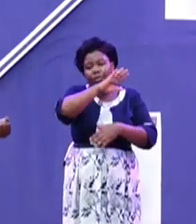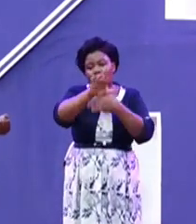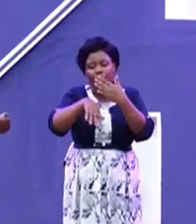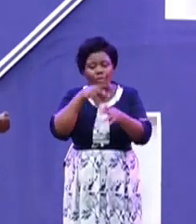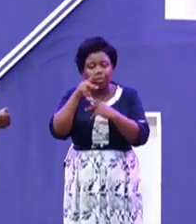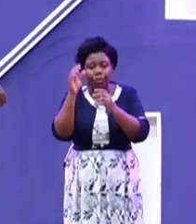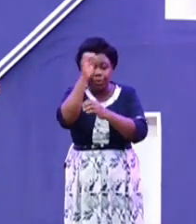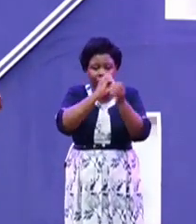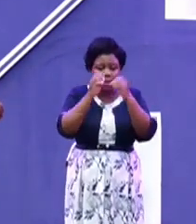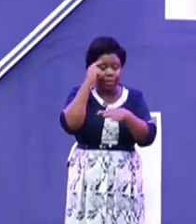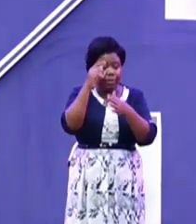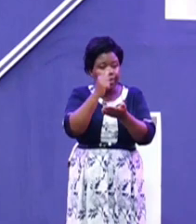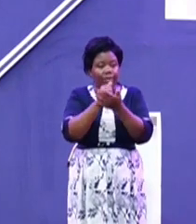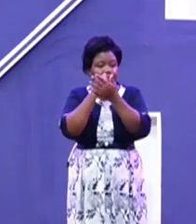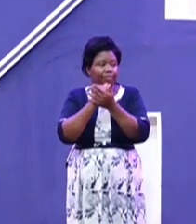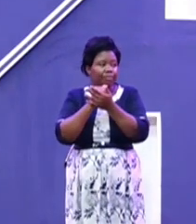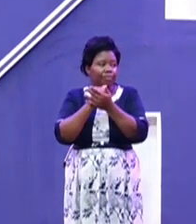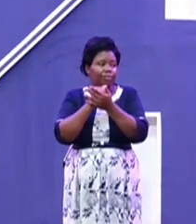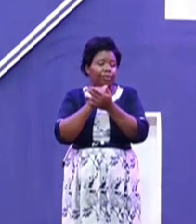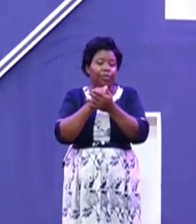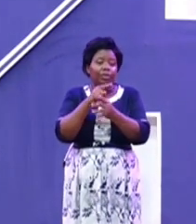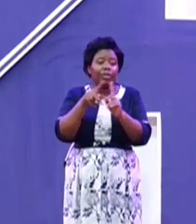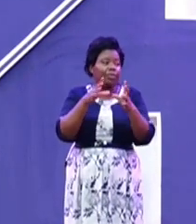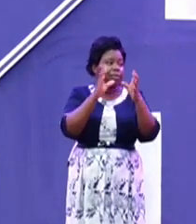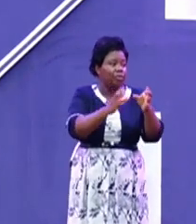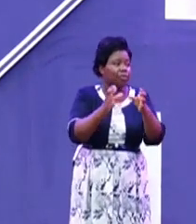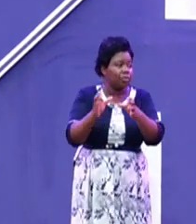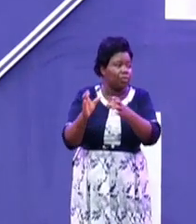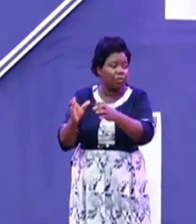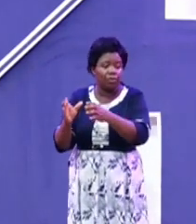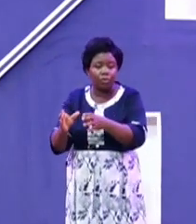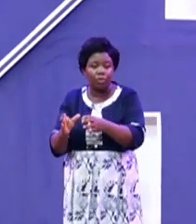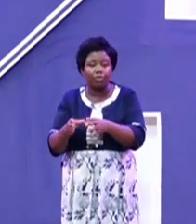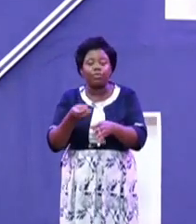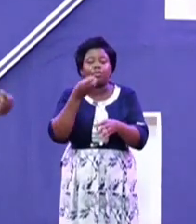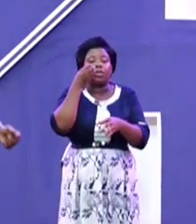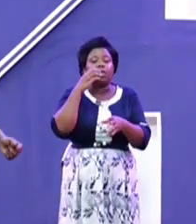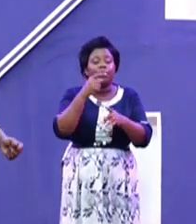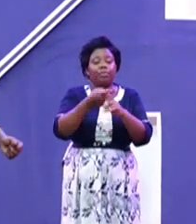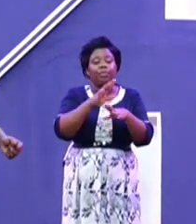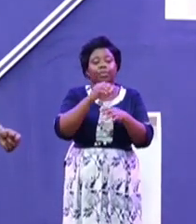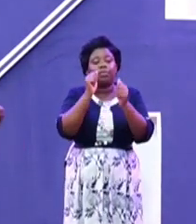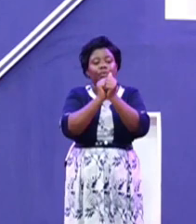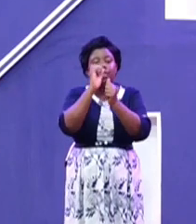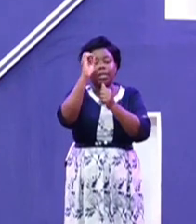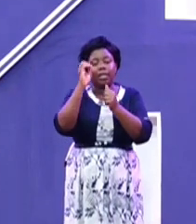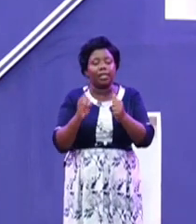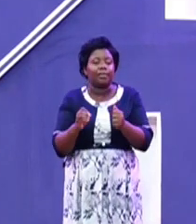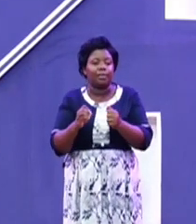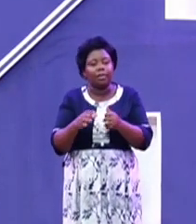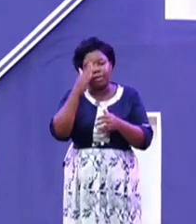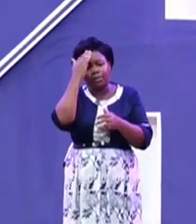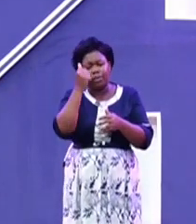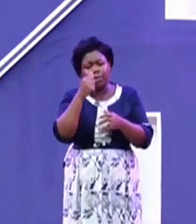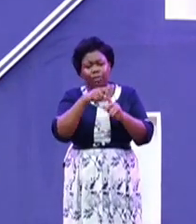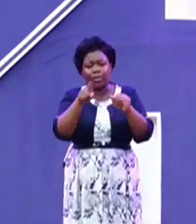b'obubuddamu kategori z'abantu abo baali be bali entitled okulya ku kimu eky'ekkumi ky'ova olaba nti wano